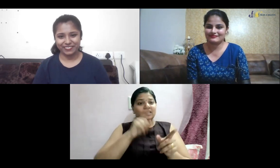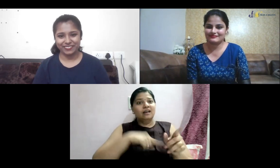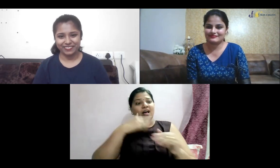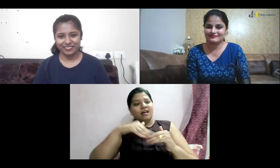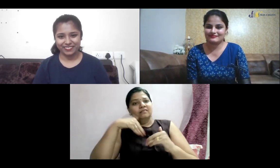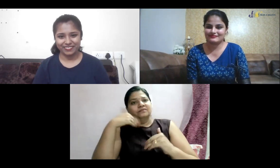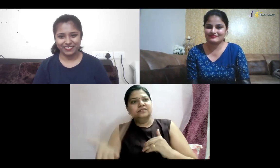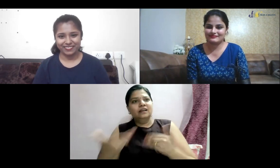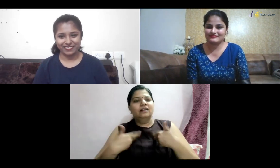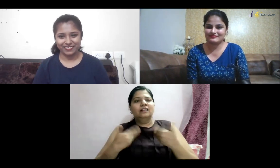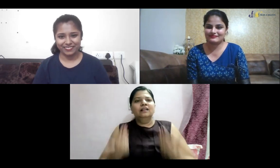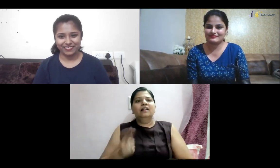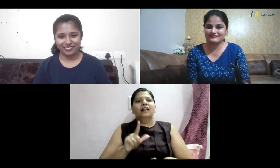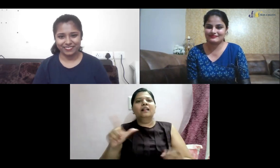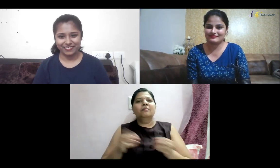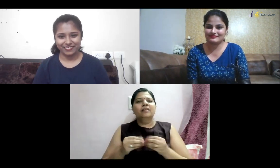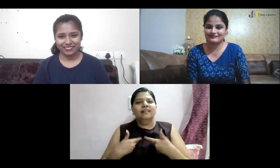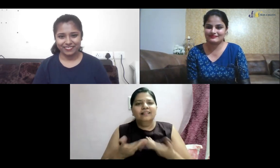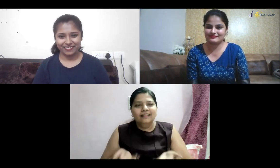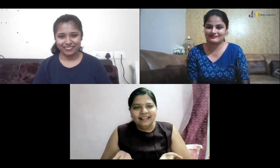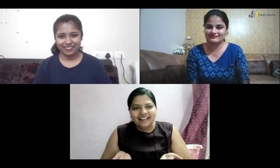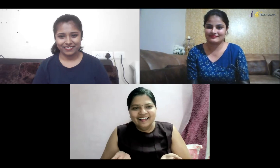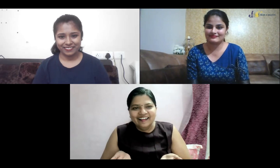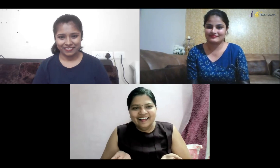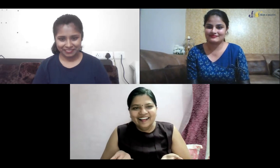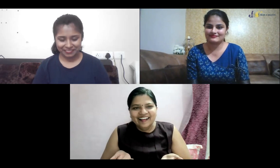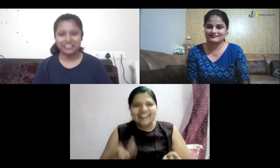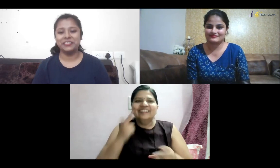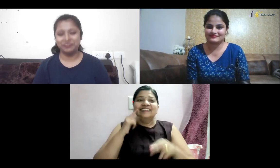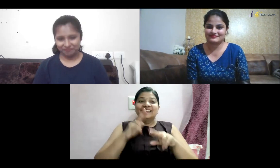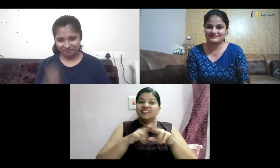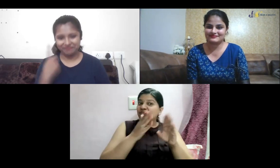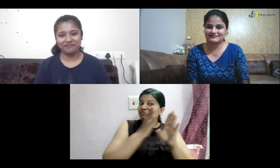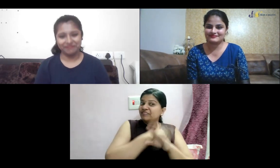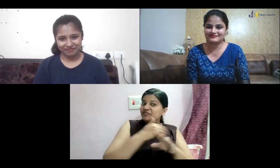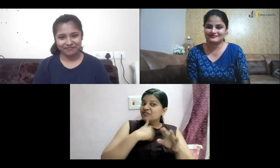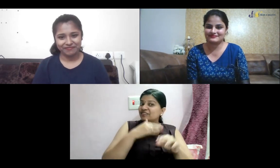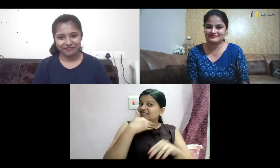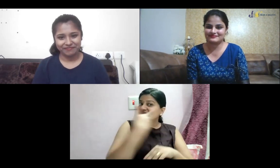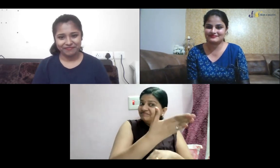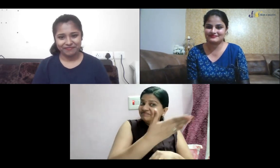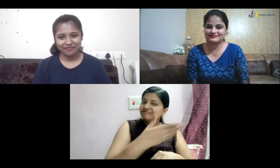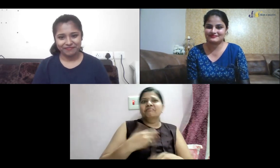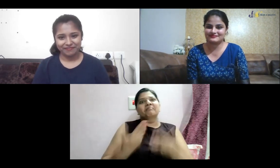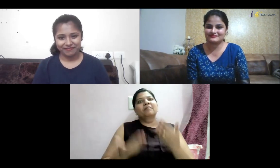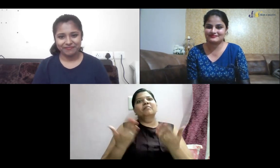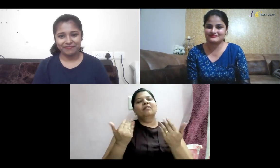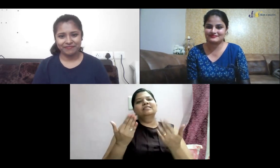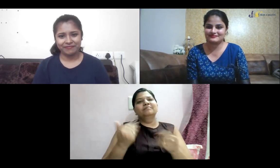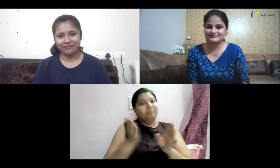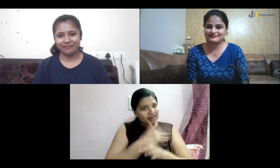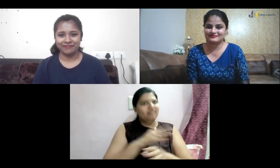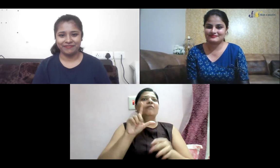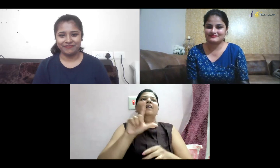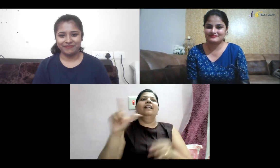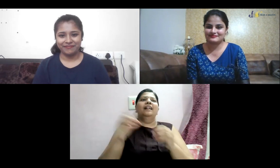on a better level today. So after 10 years, I'm now studying LLB. So if I would have done it